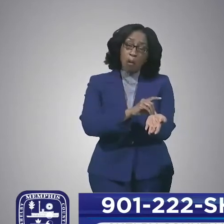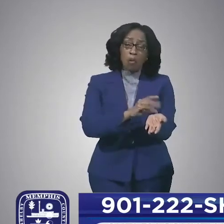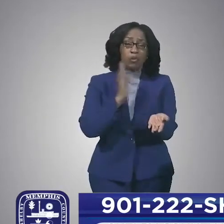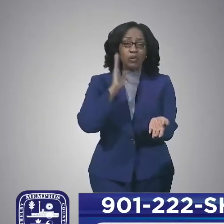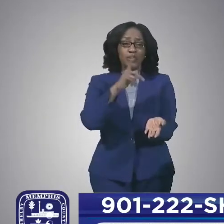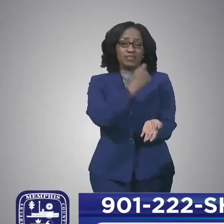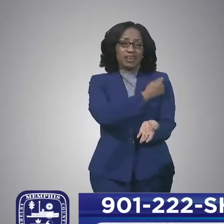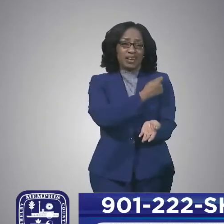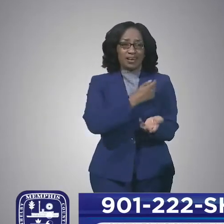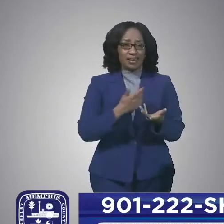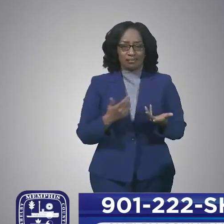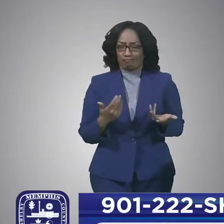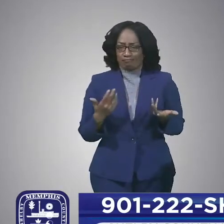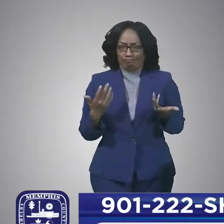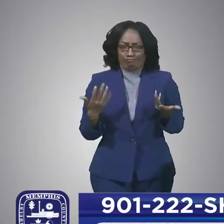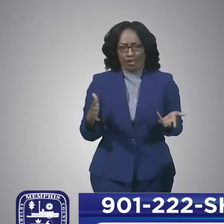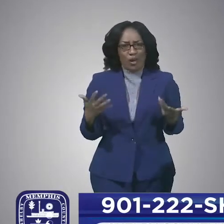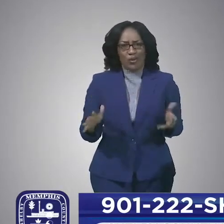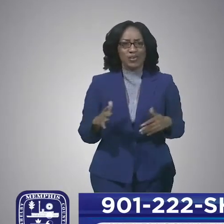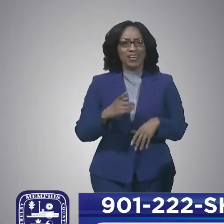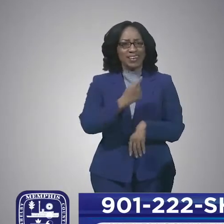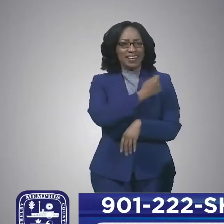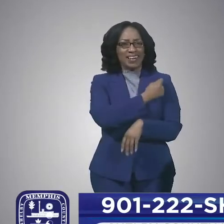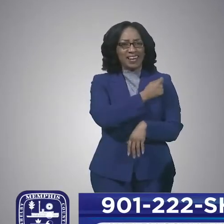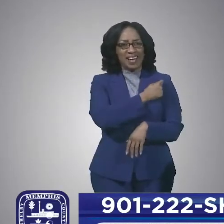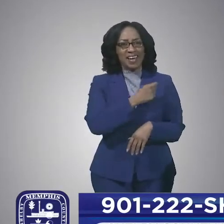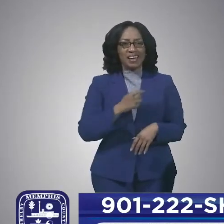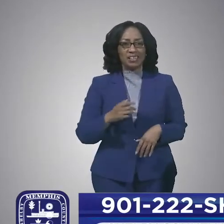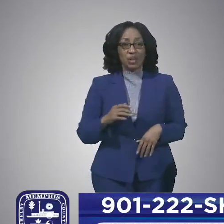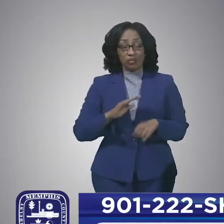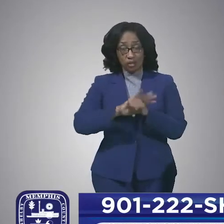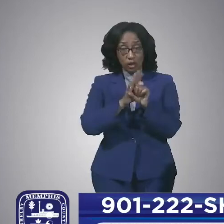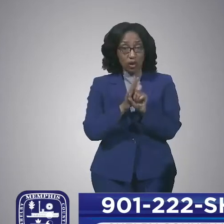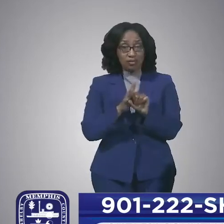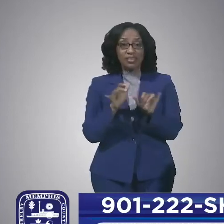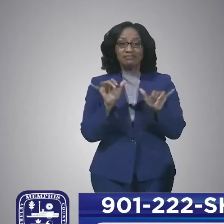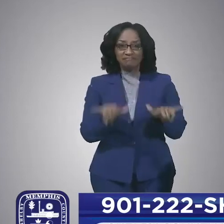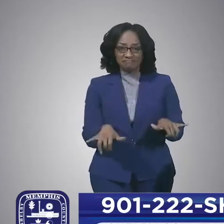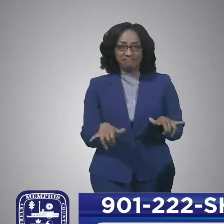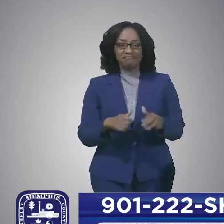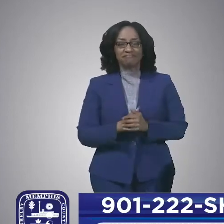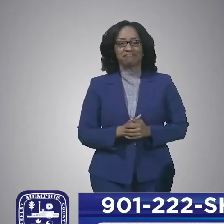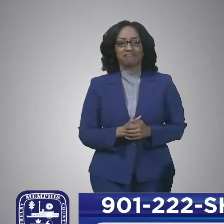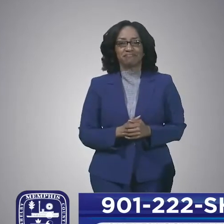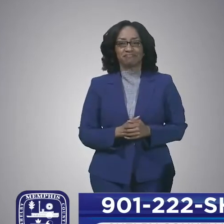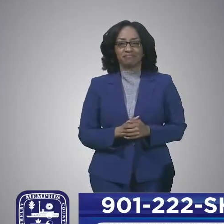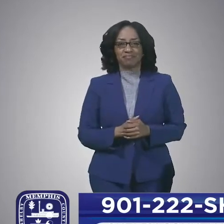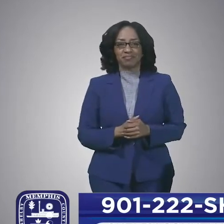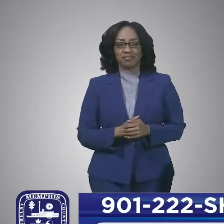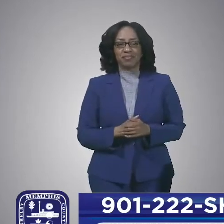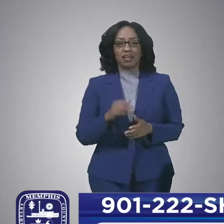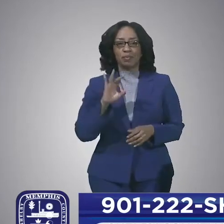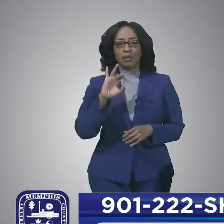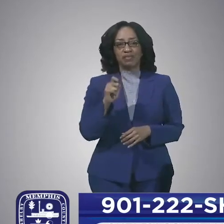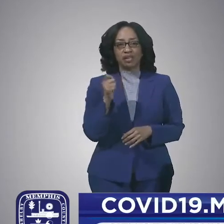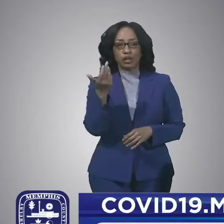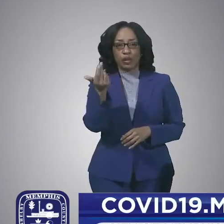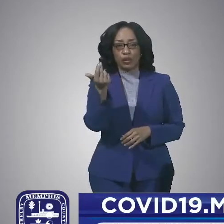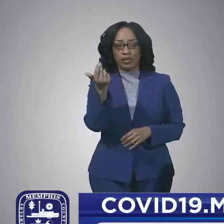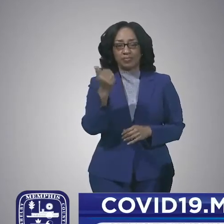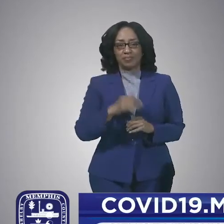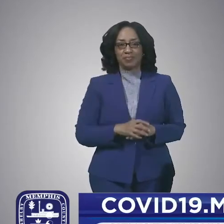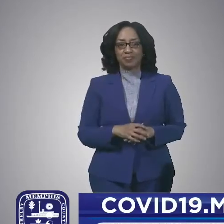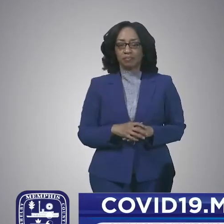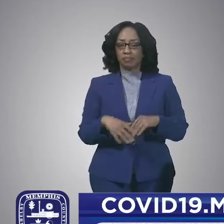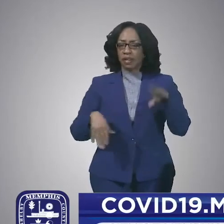that, and this scenario will be no different. Julian Parras, Fox 13.